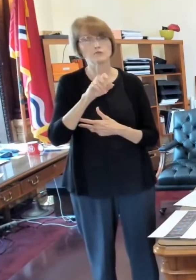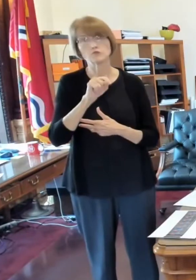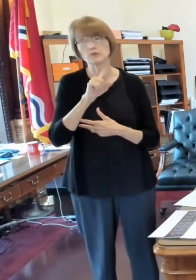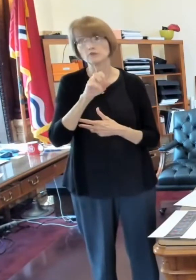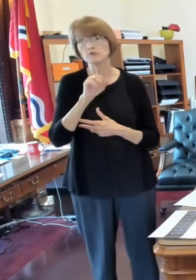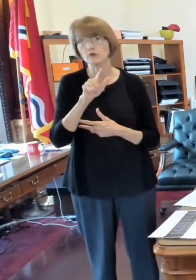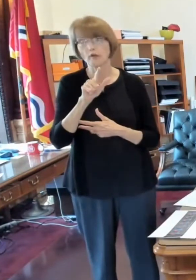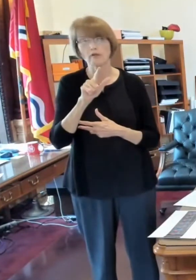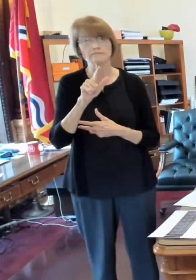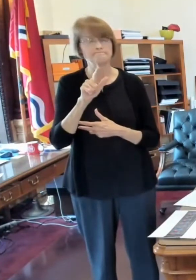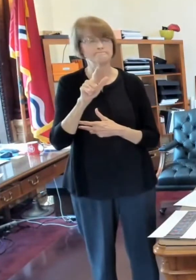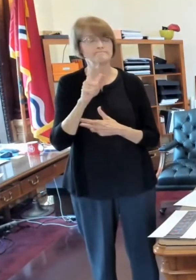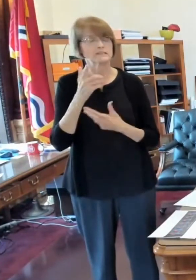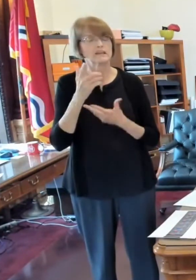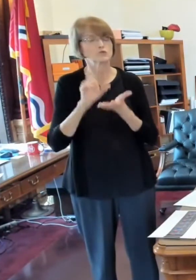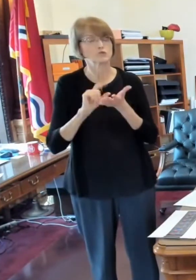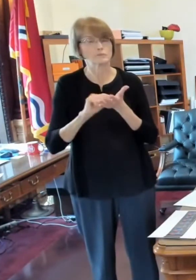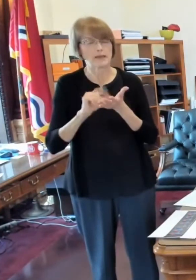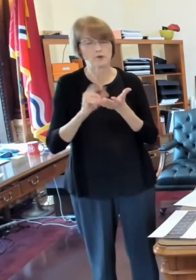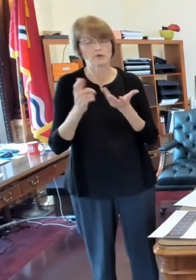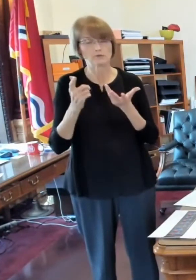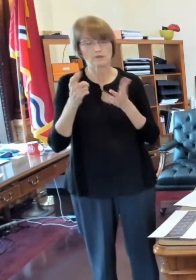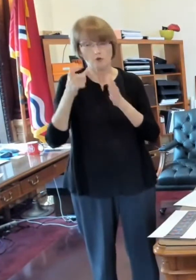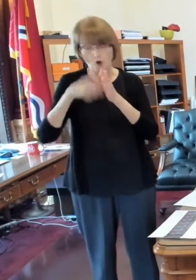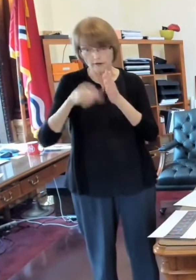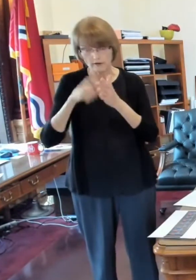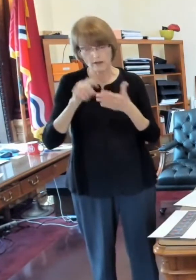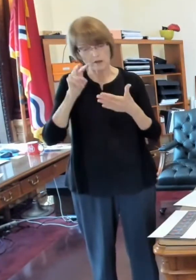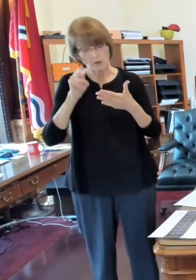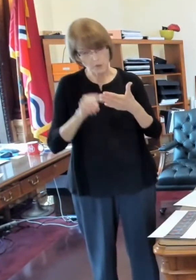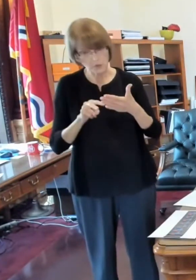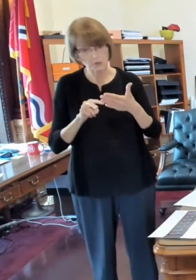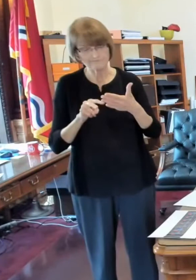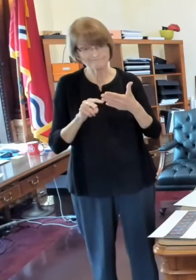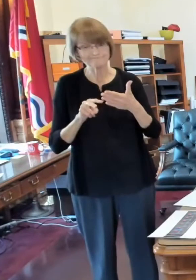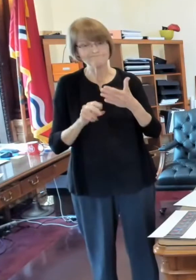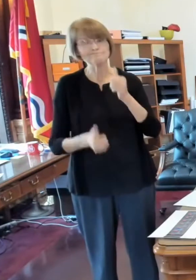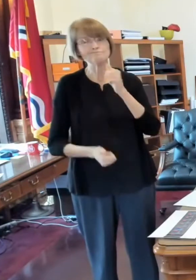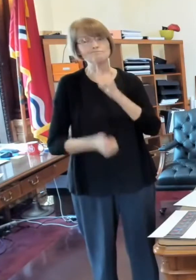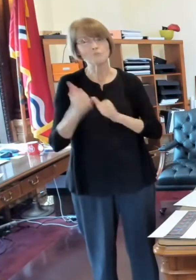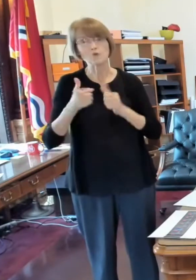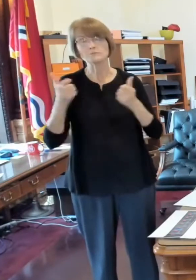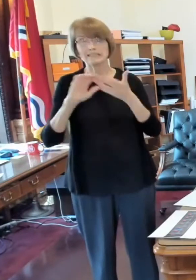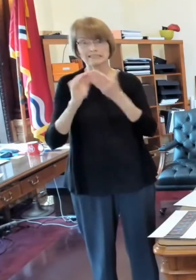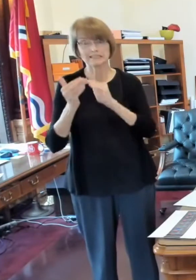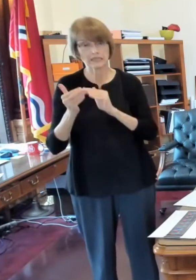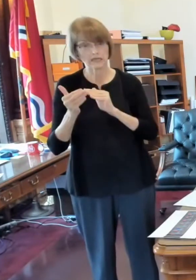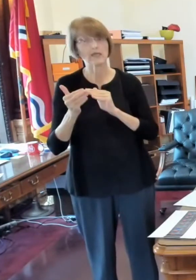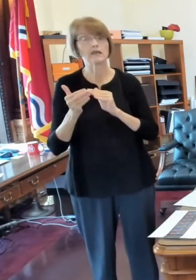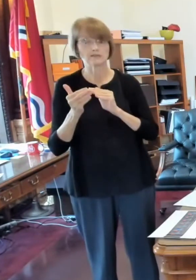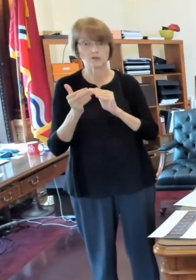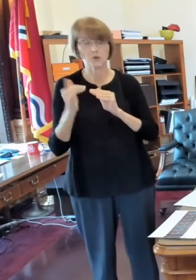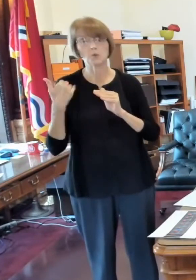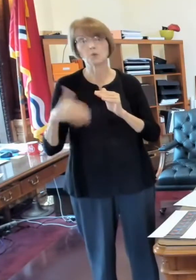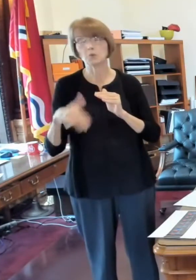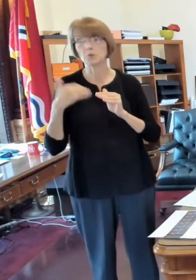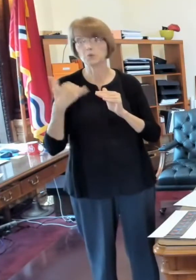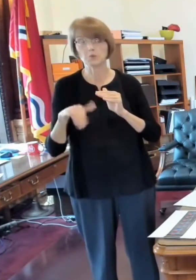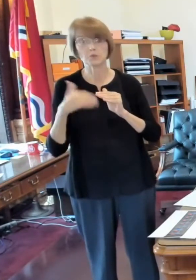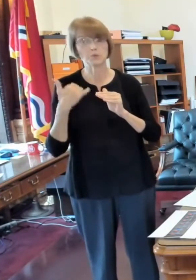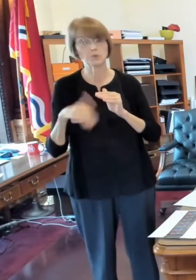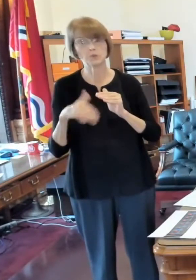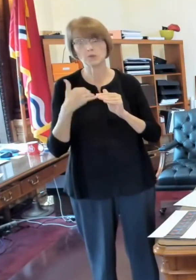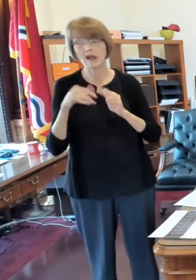lot of newspapers, just talking about how almost every major city is seeing a huge uptick in the number